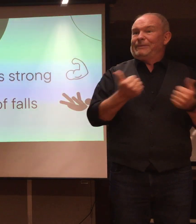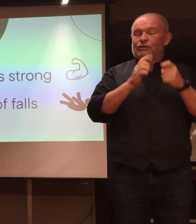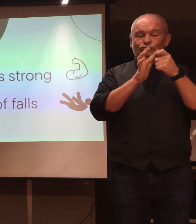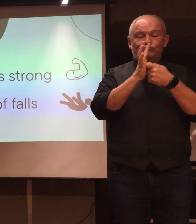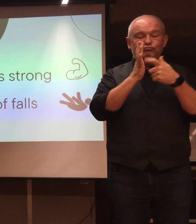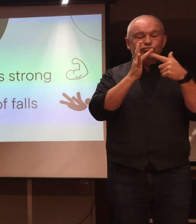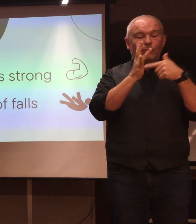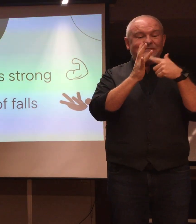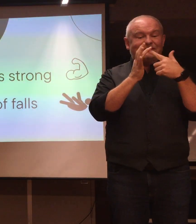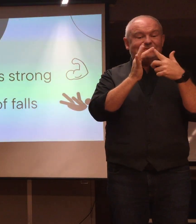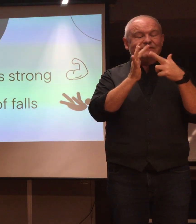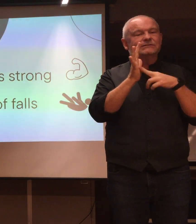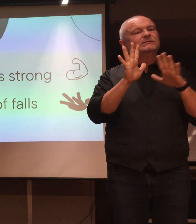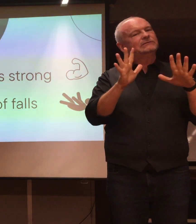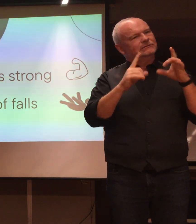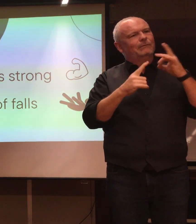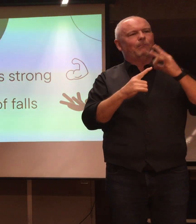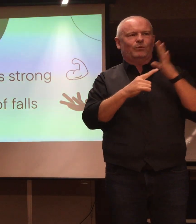protein is really important.